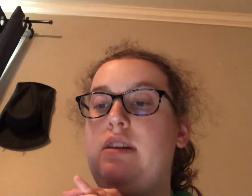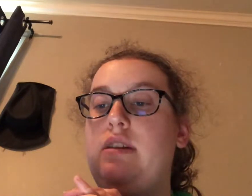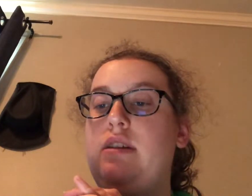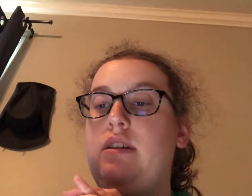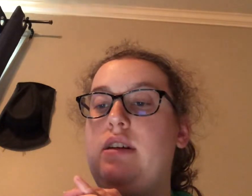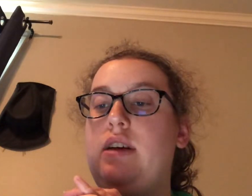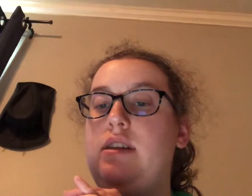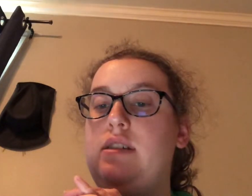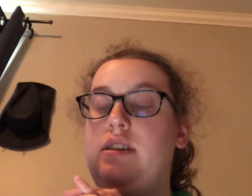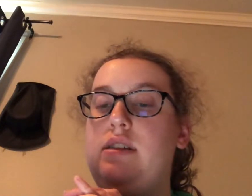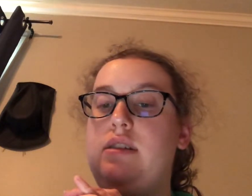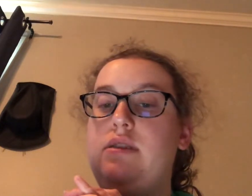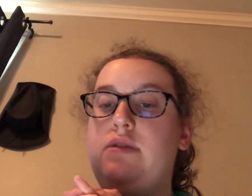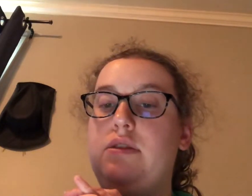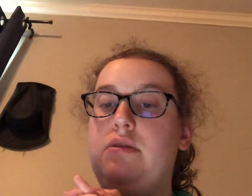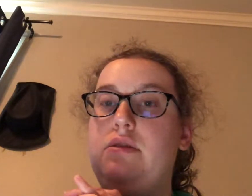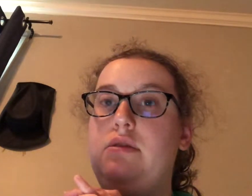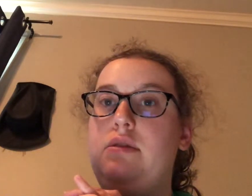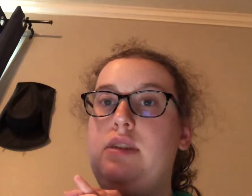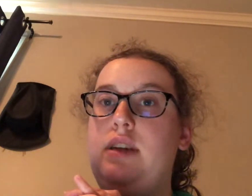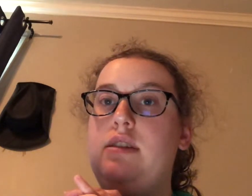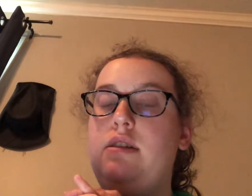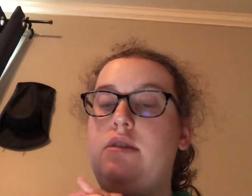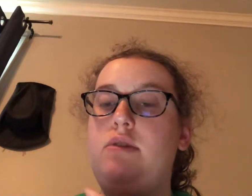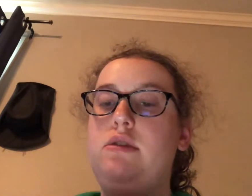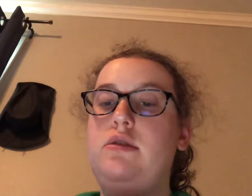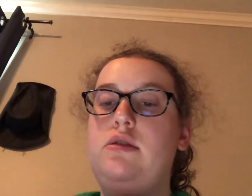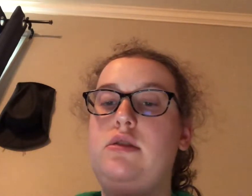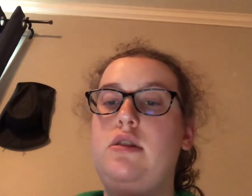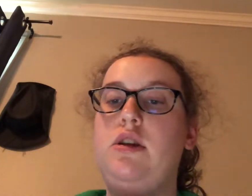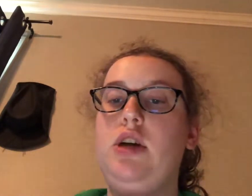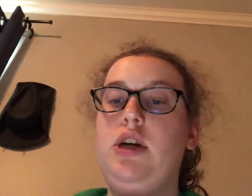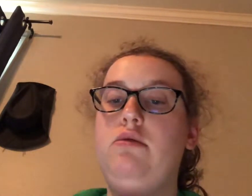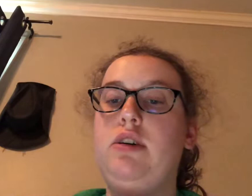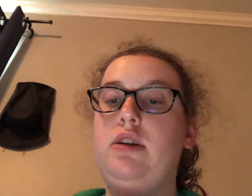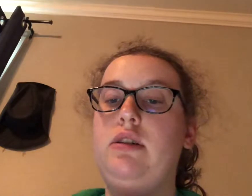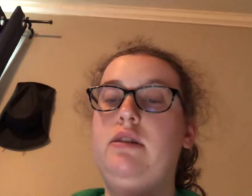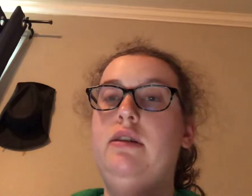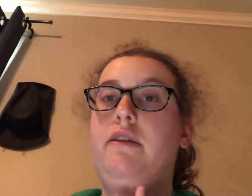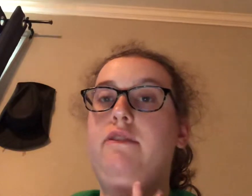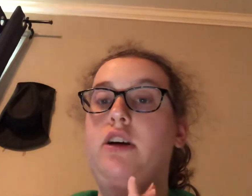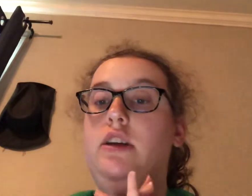as seasons four through six and onwards were flawless.